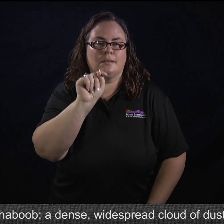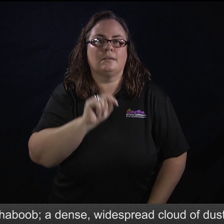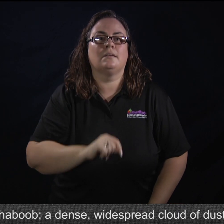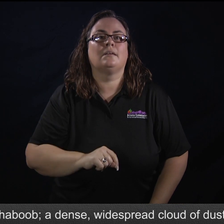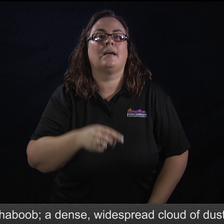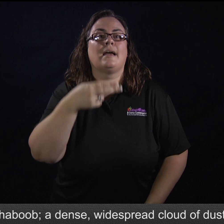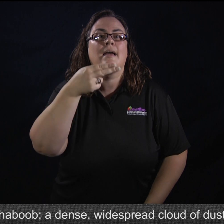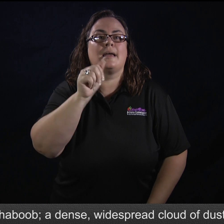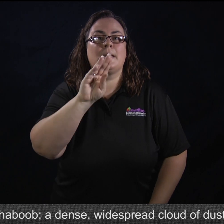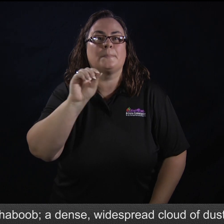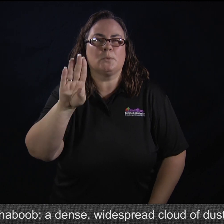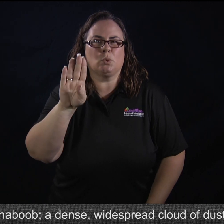widespread cloud of dust.